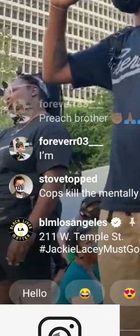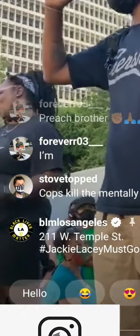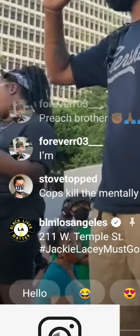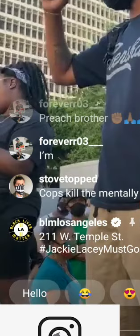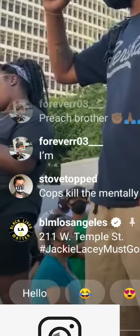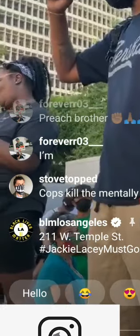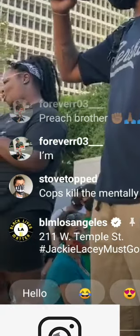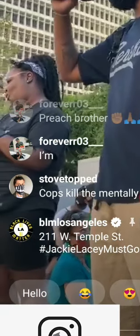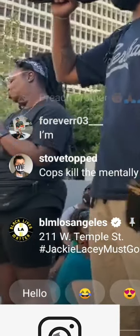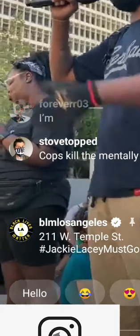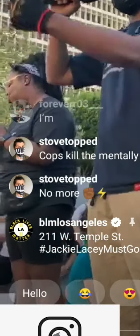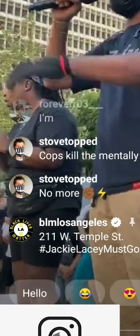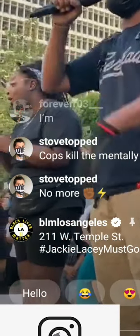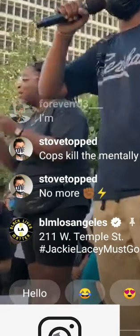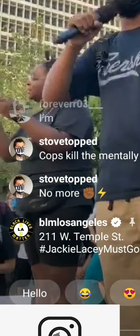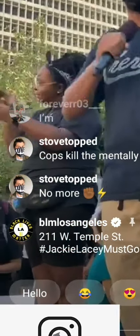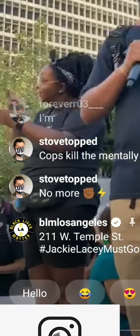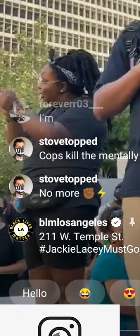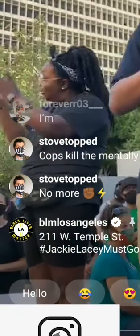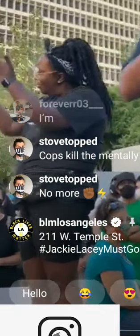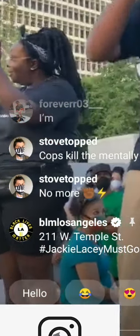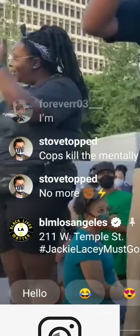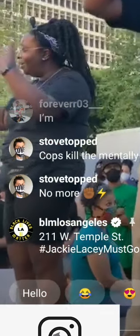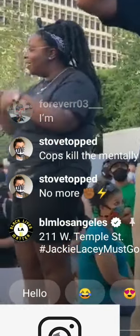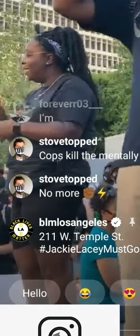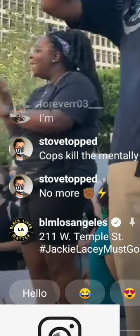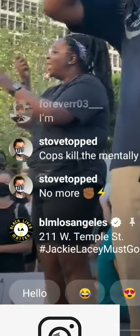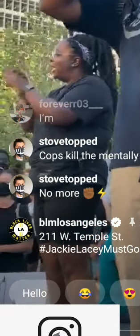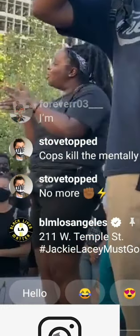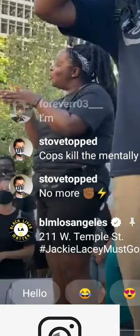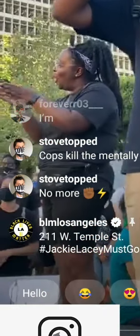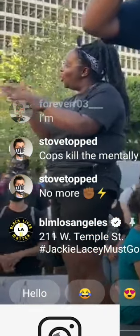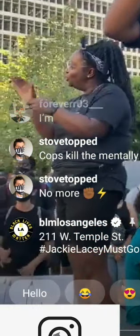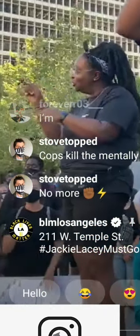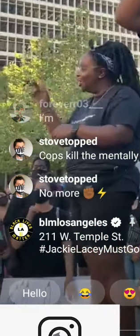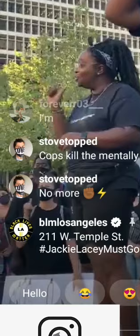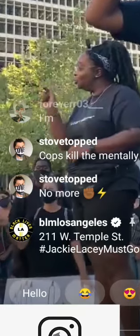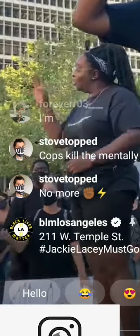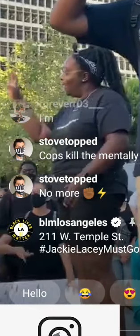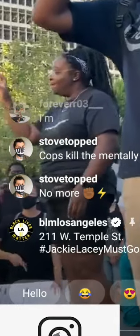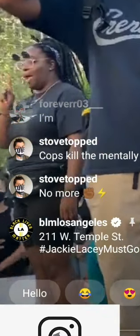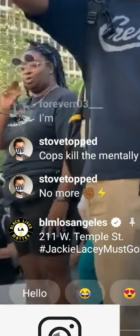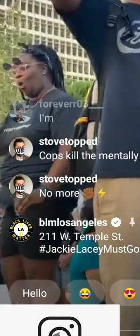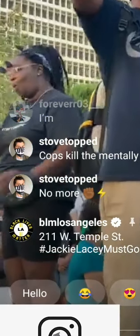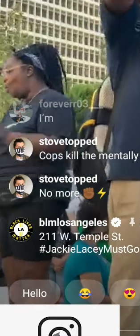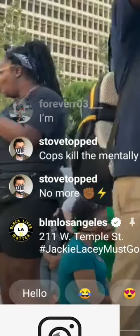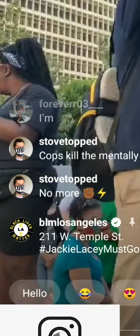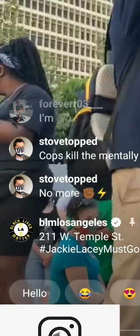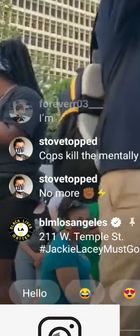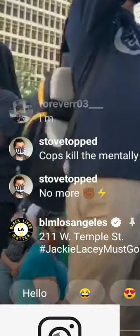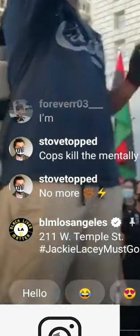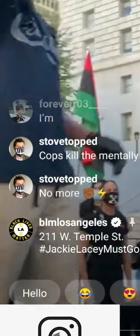teaches me. You see, this man, he stood before me and asking me the question. He didn't realize that in asking me the question, he had already answered it. You see,